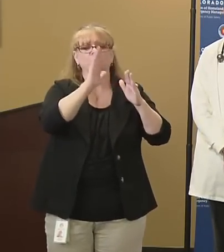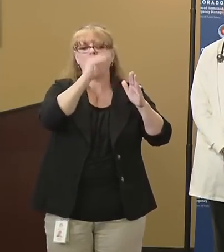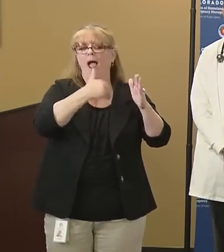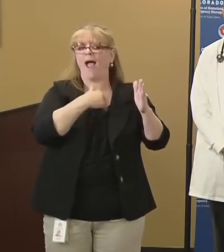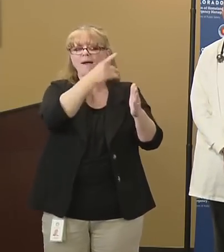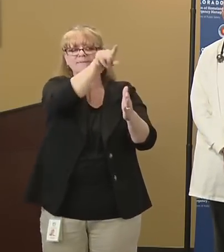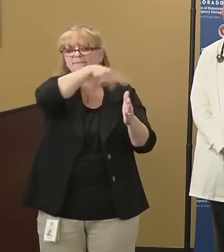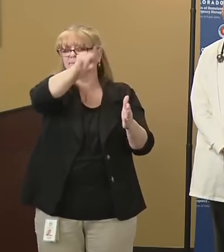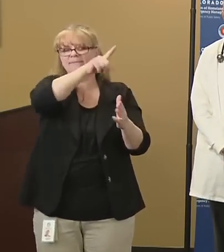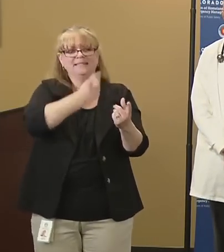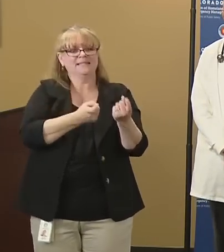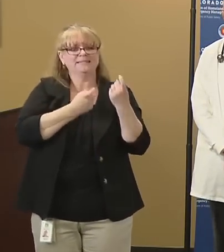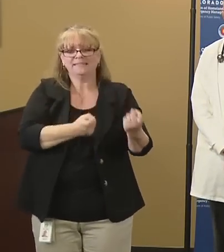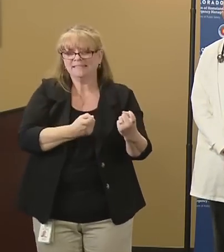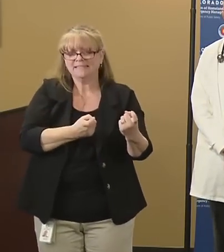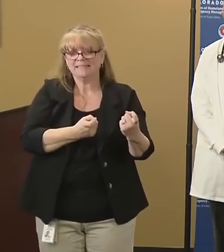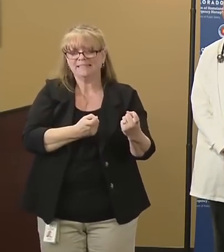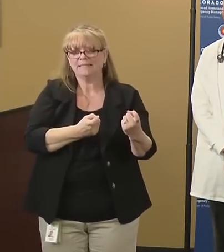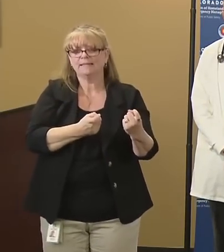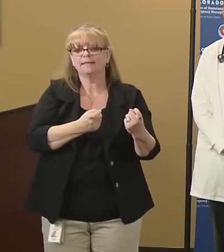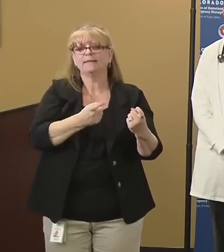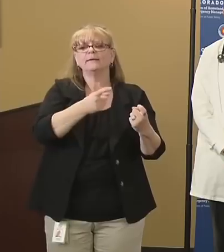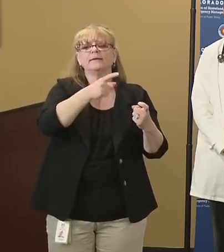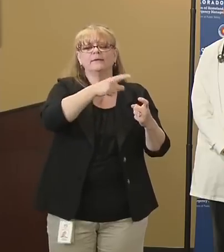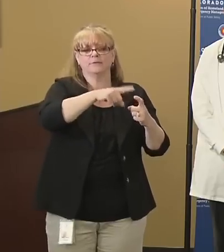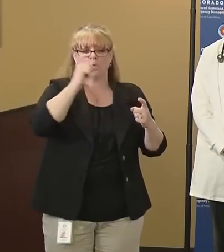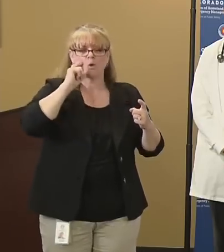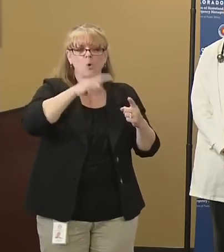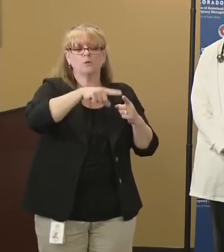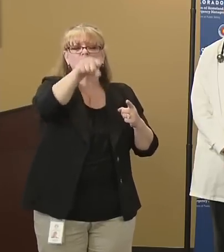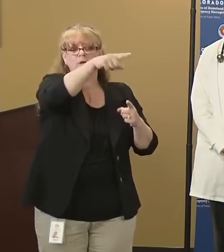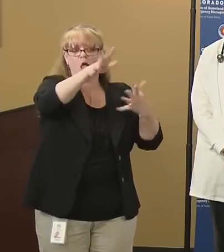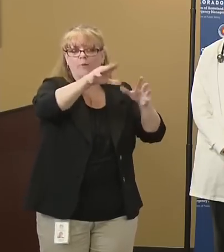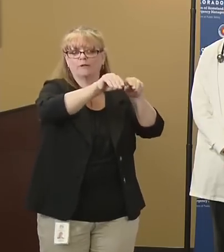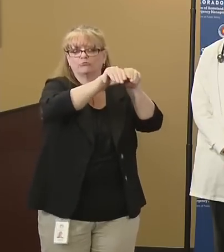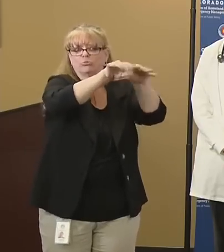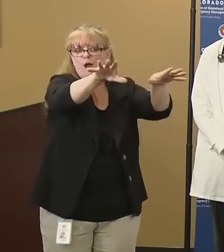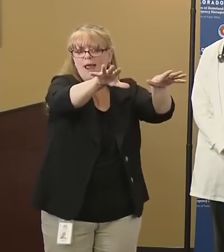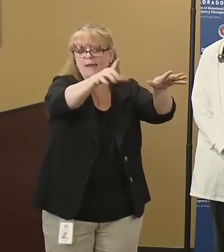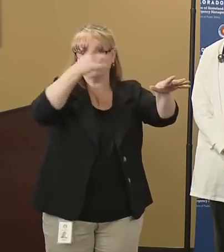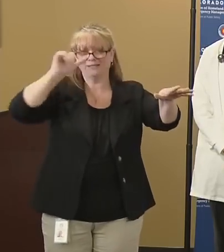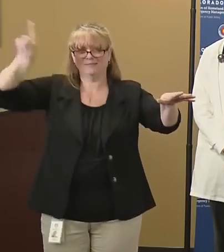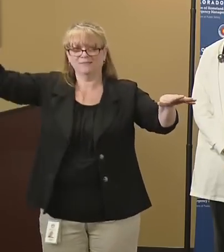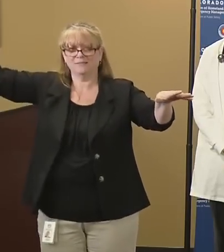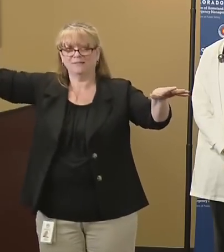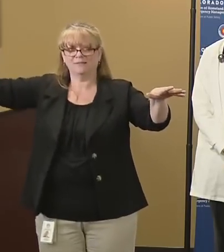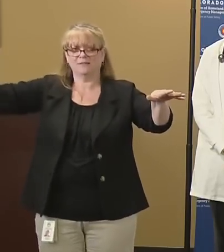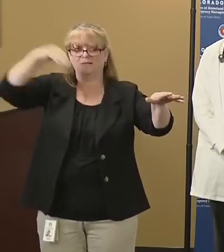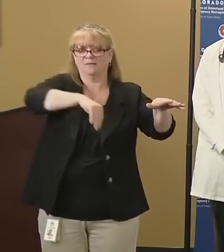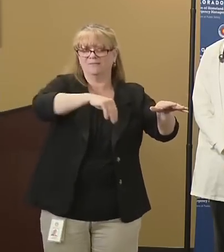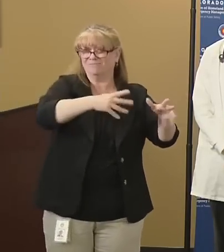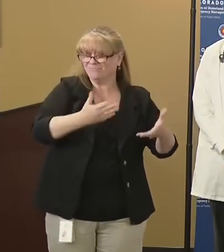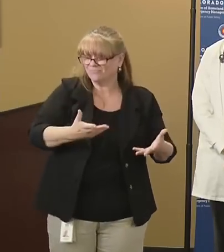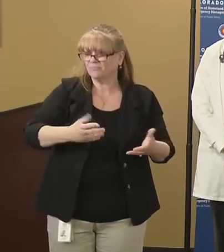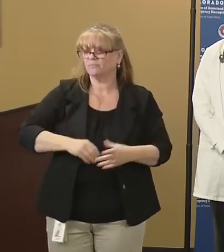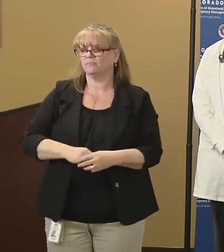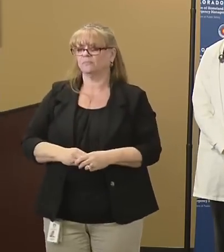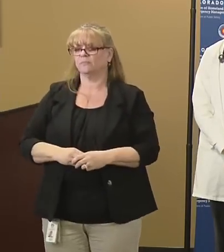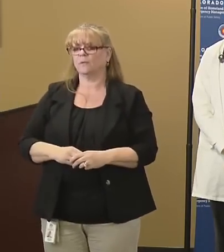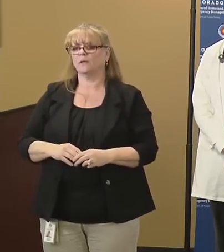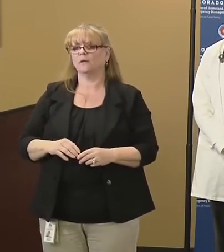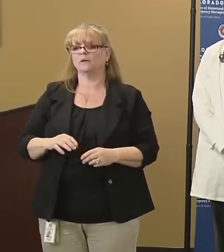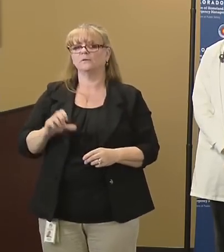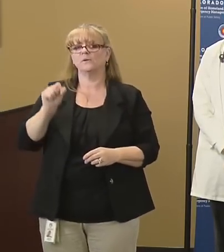the community spread of this virus. So it might be something that affected where we are in a period of days or weeks to where we would have